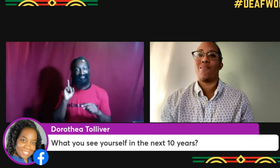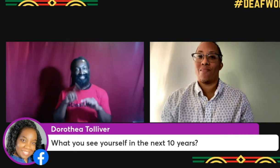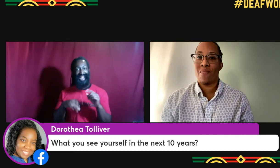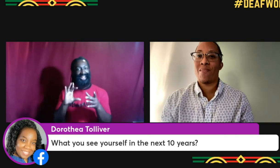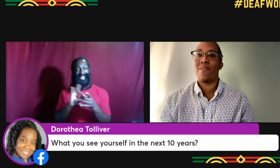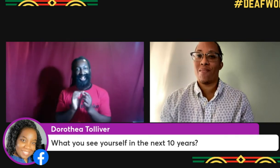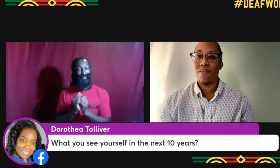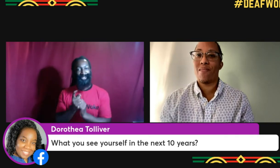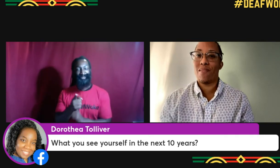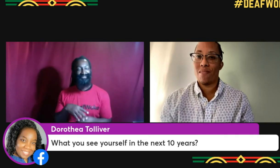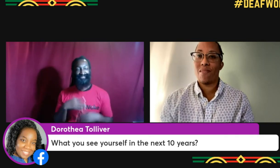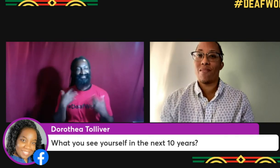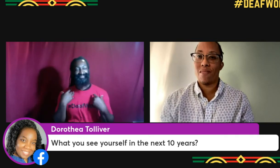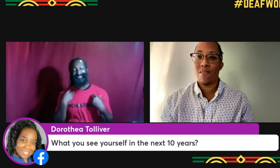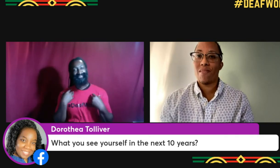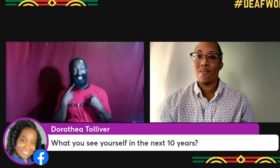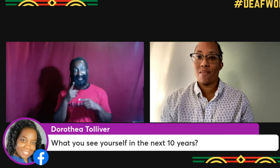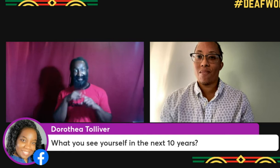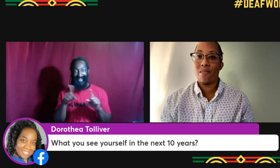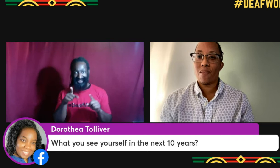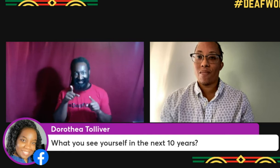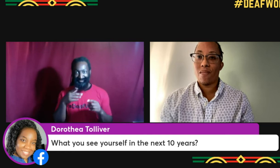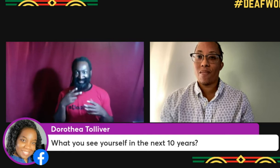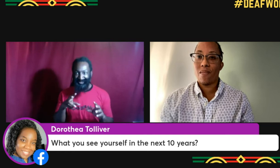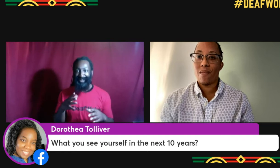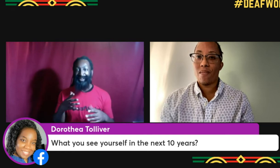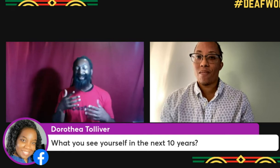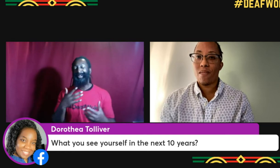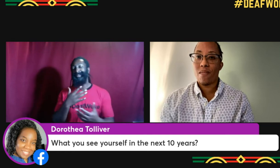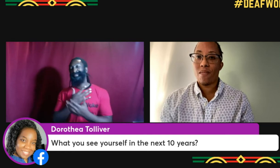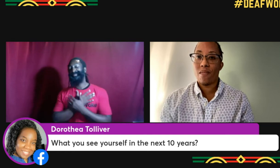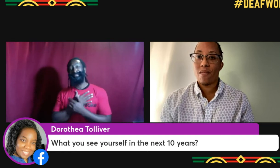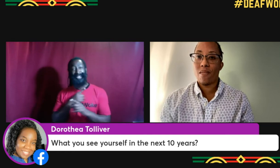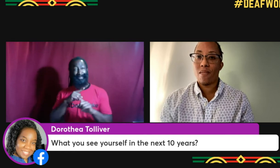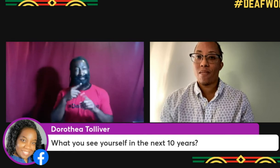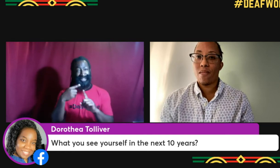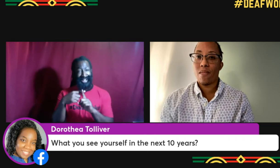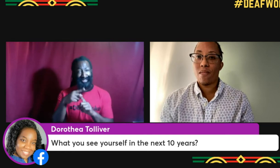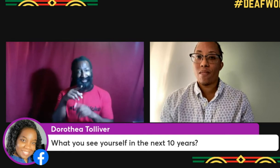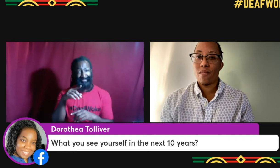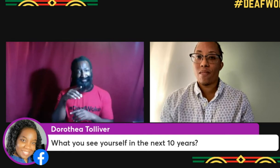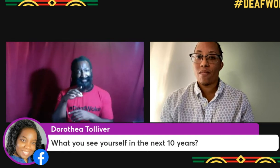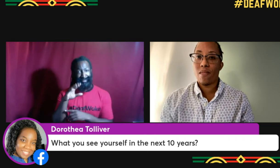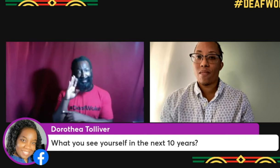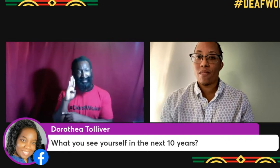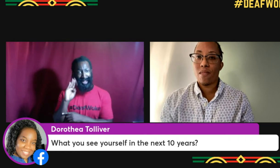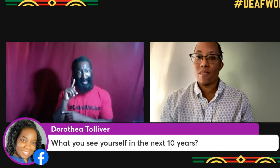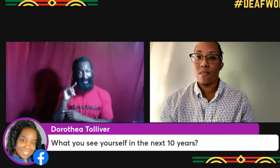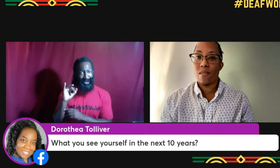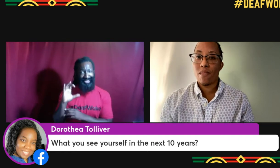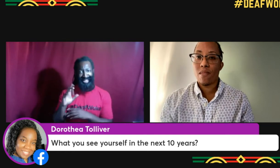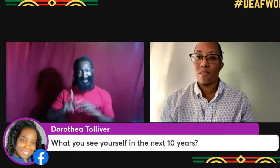If you haven't gone through what you've gone through, it's hard to connect with people, you know?